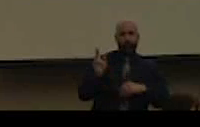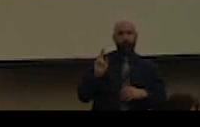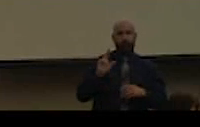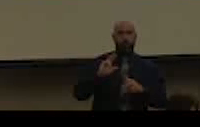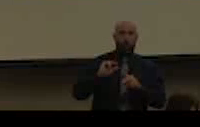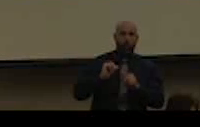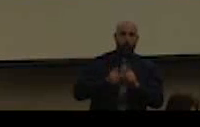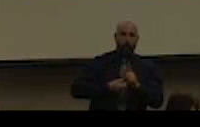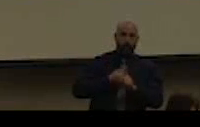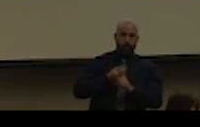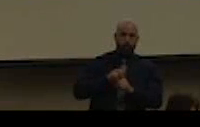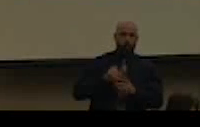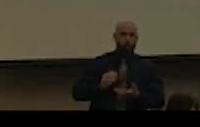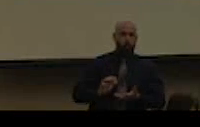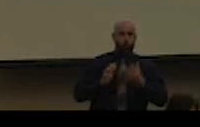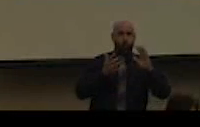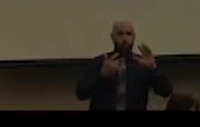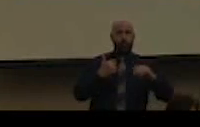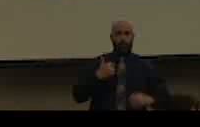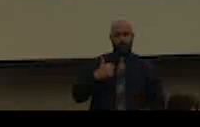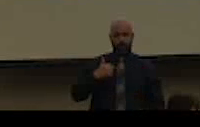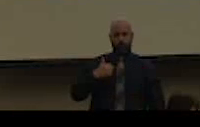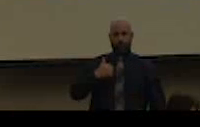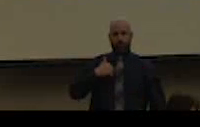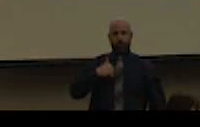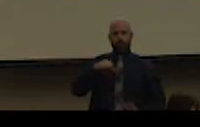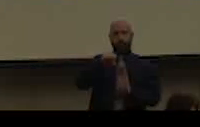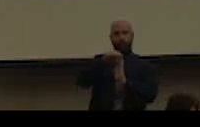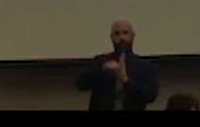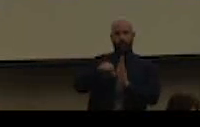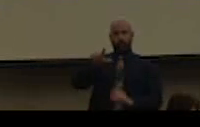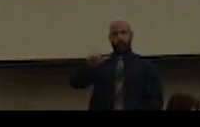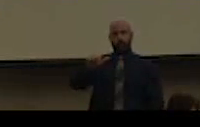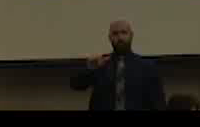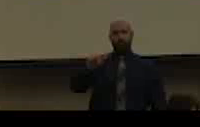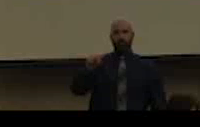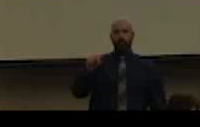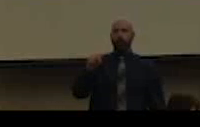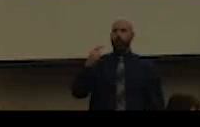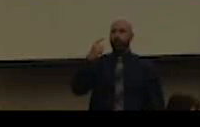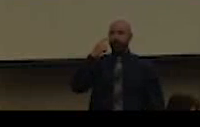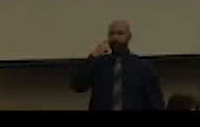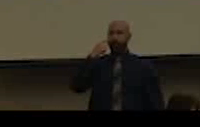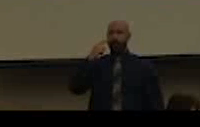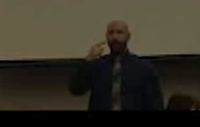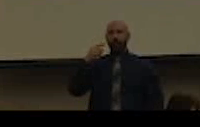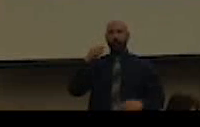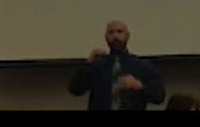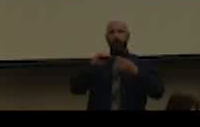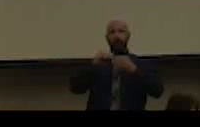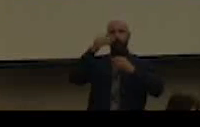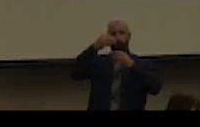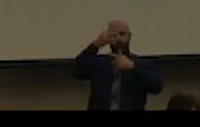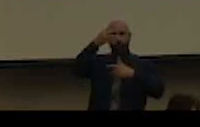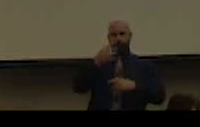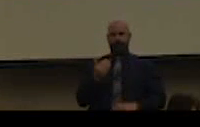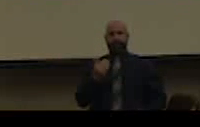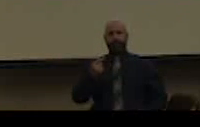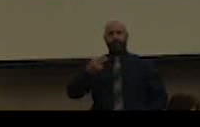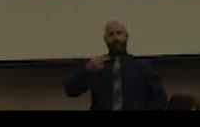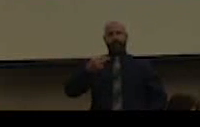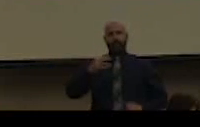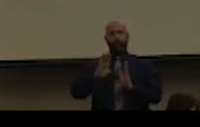We were the 15th state in 2007 to develop a quality rating